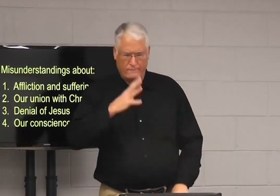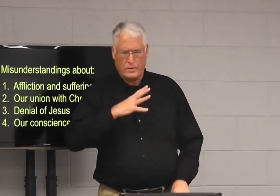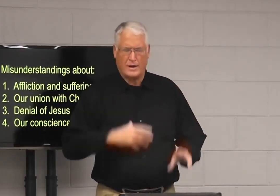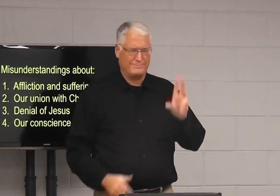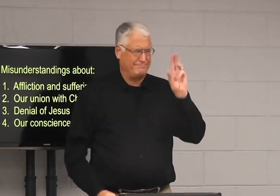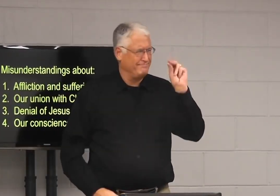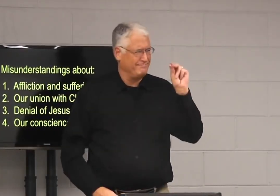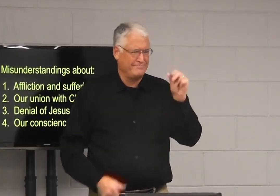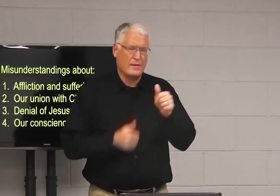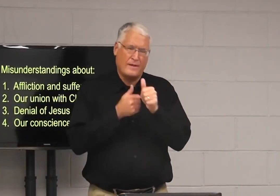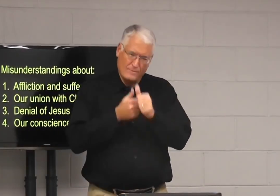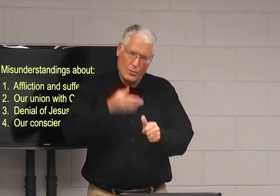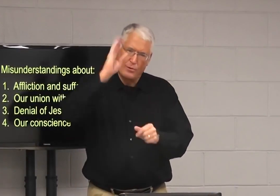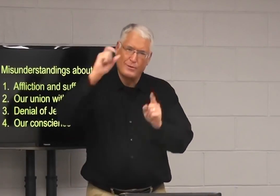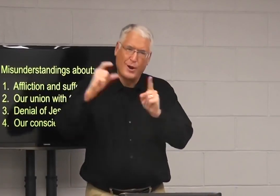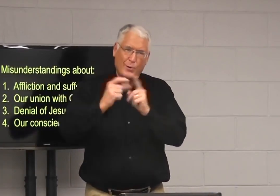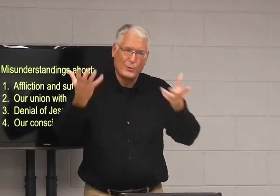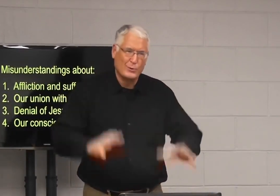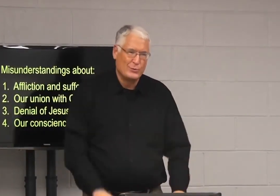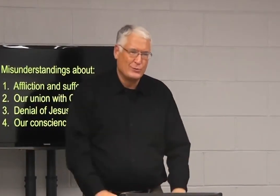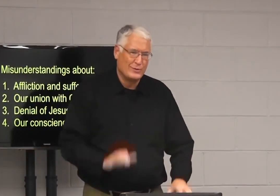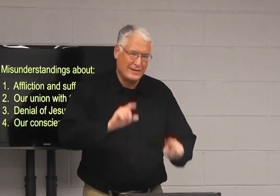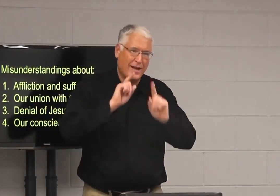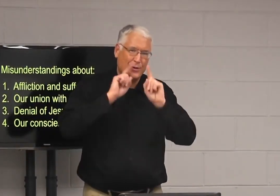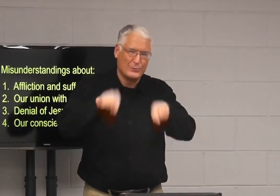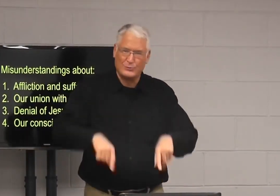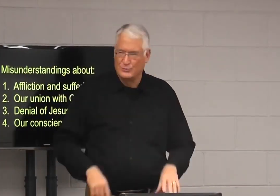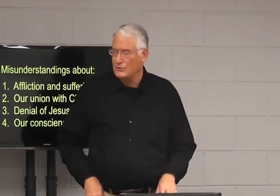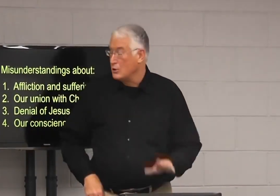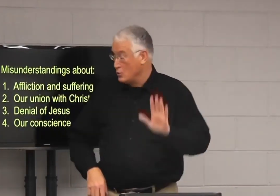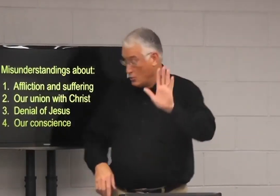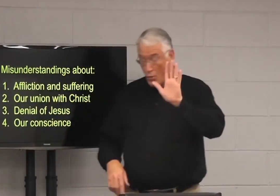When we follow our hearts, it'll be okay? No, you have to follow God's word.